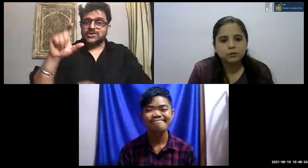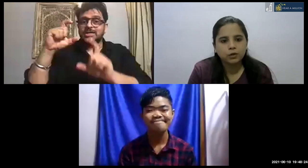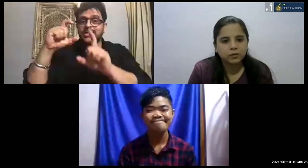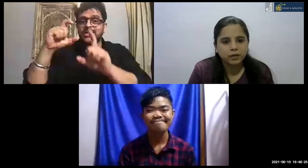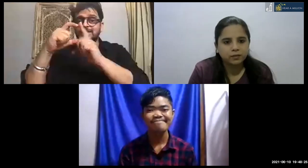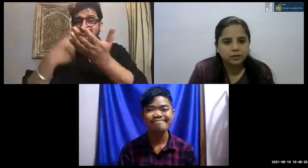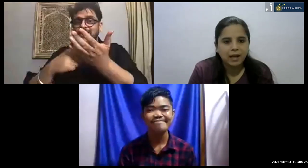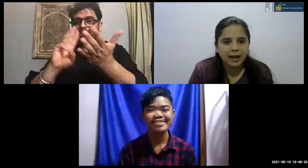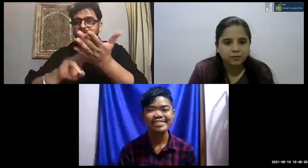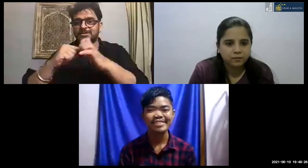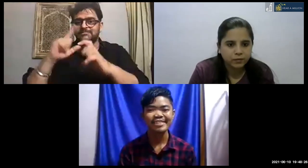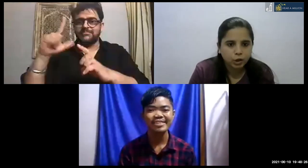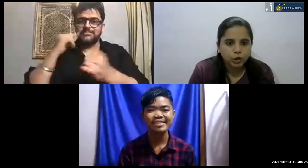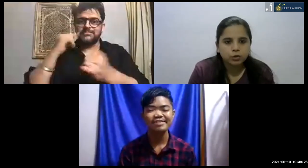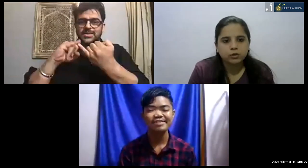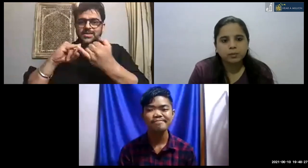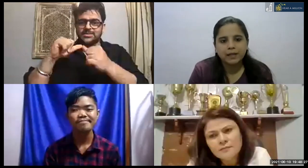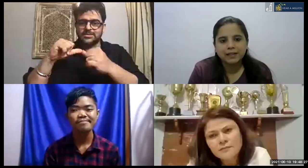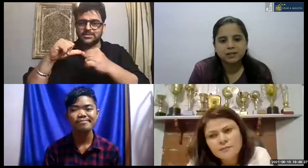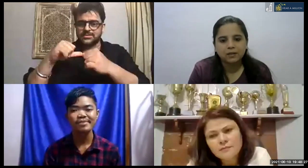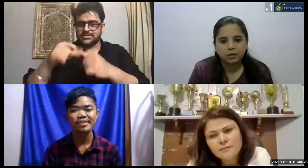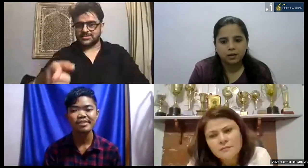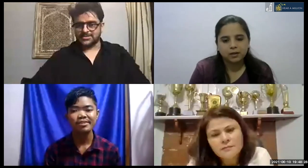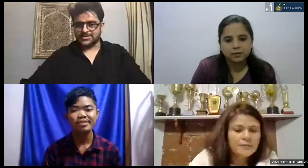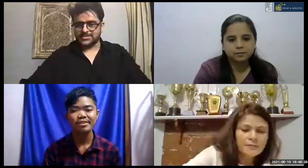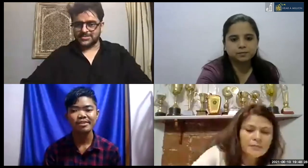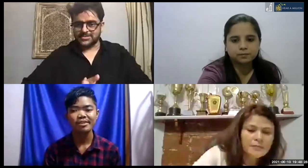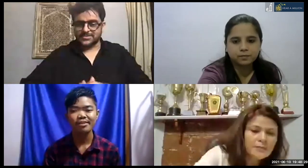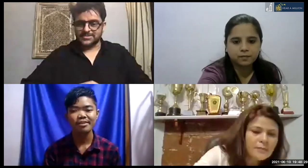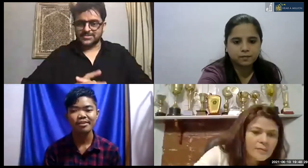now the fourth one, we will have Dr. Melissa Volan.